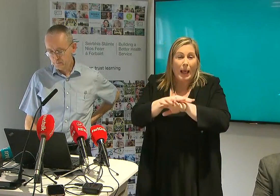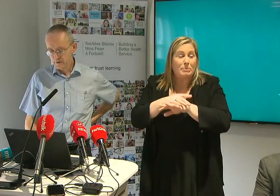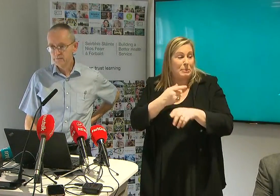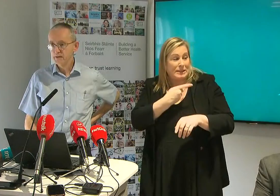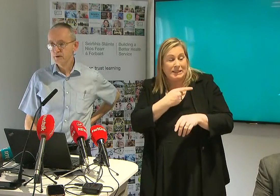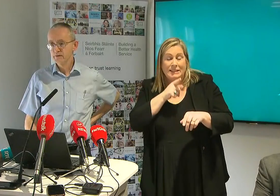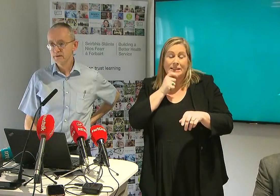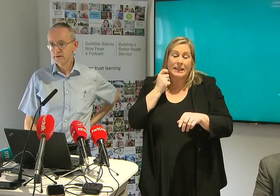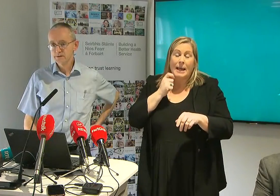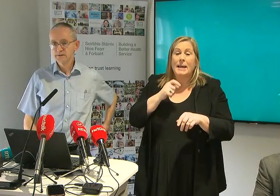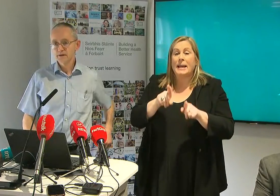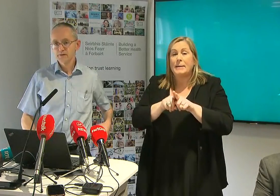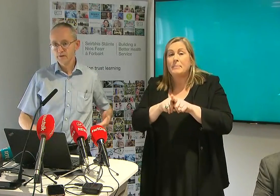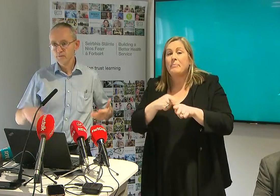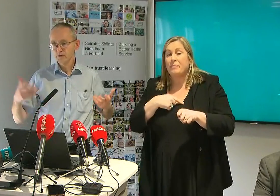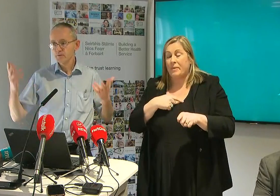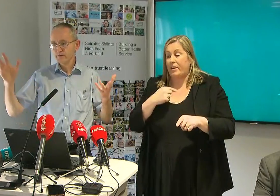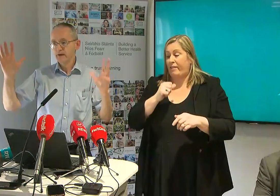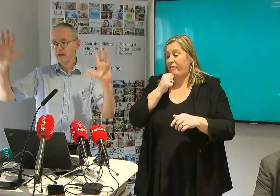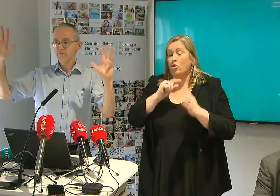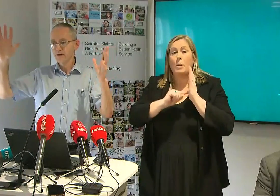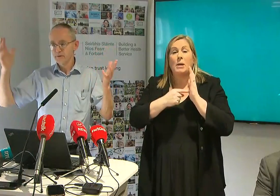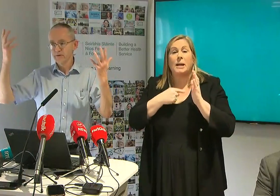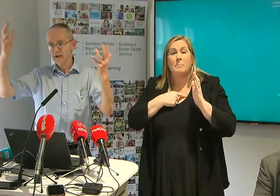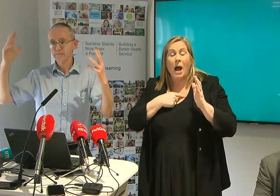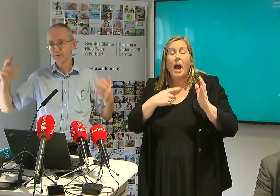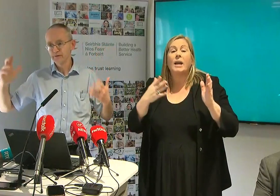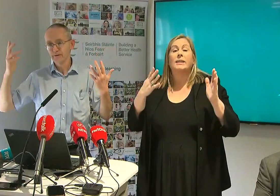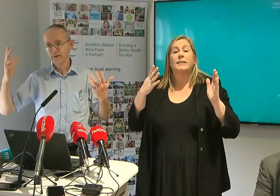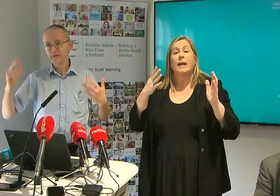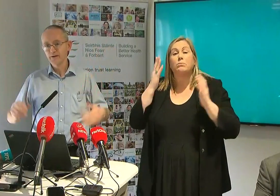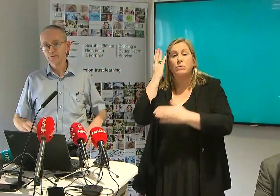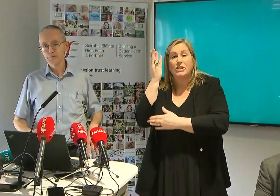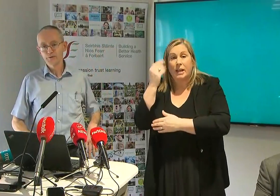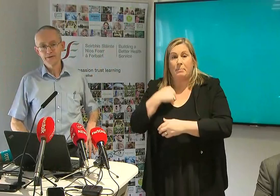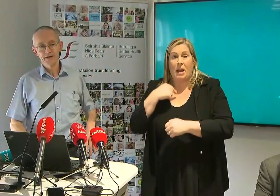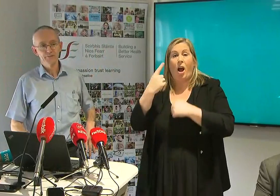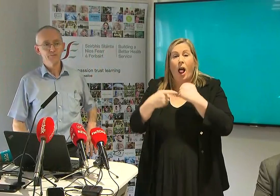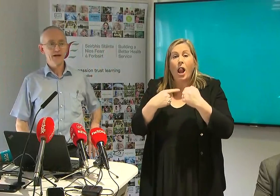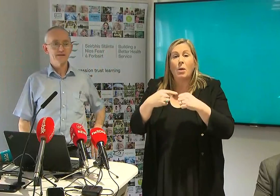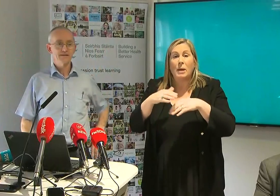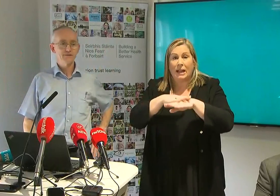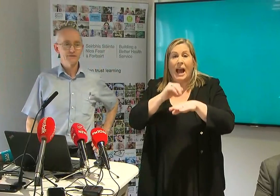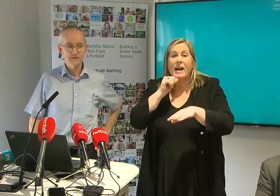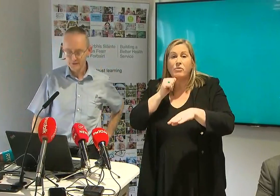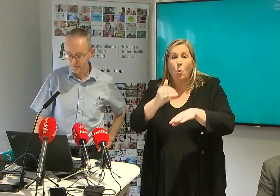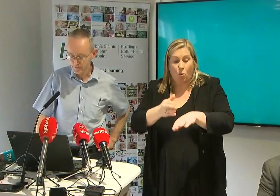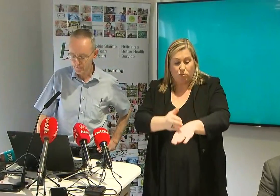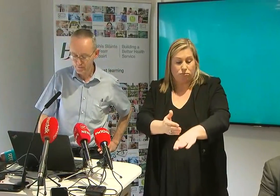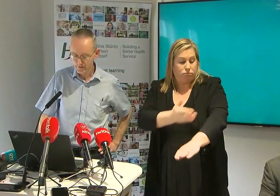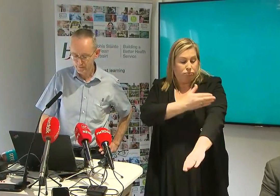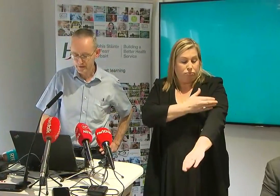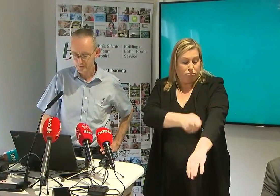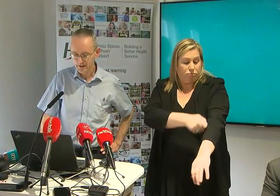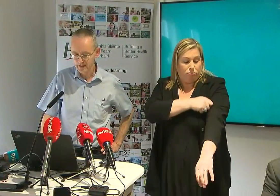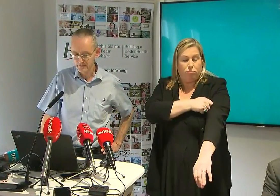The first point of my presentation is almost always that I am bare below the elbows, so this is how we promote practice now to reduce